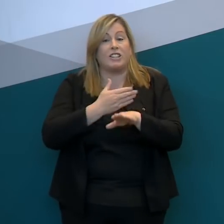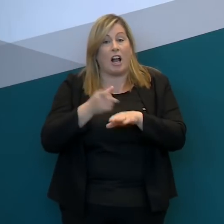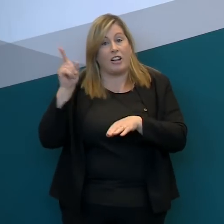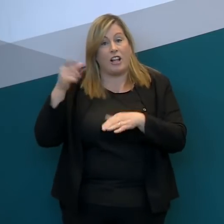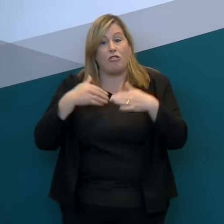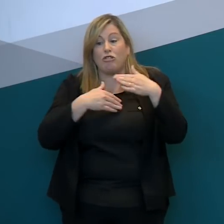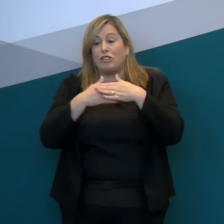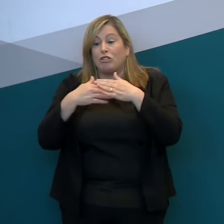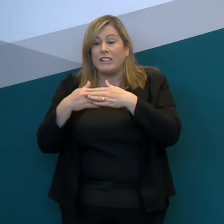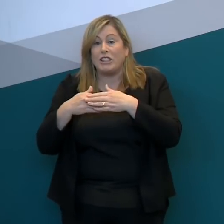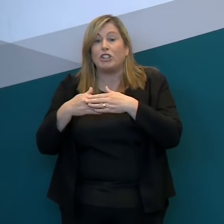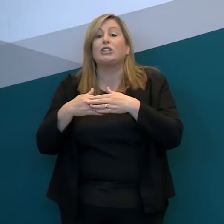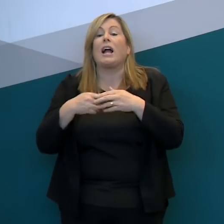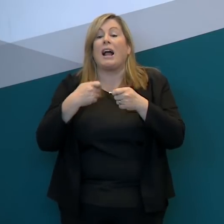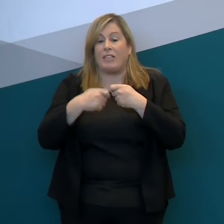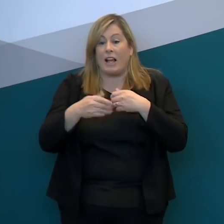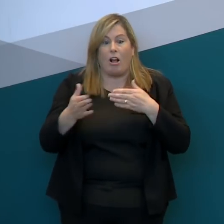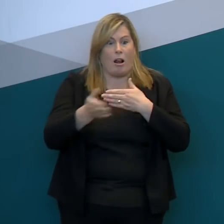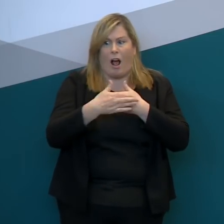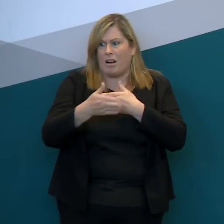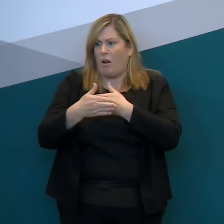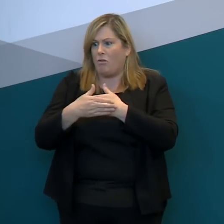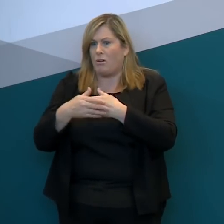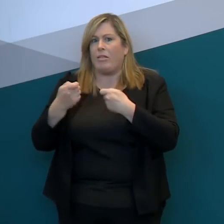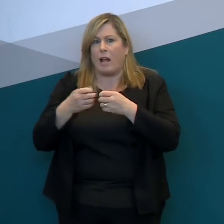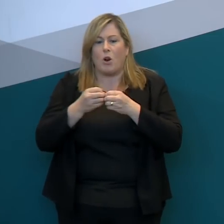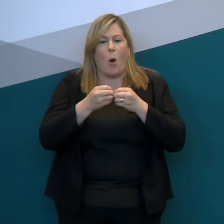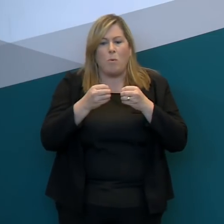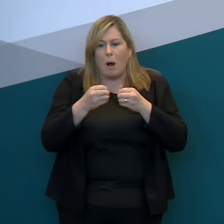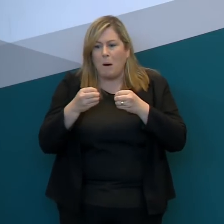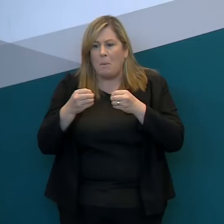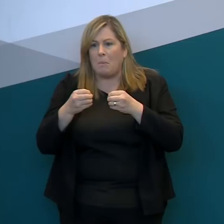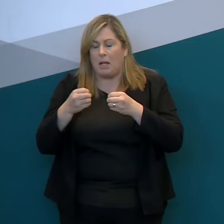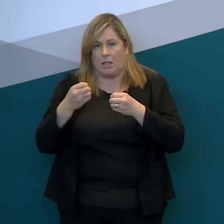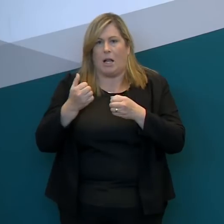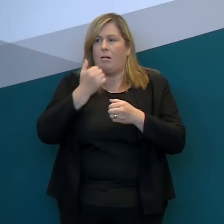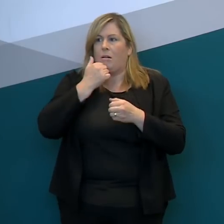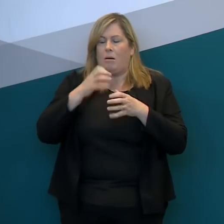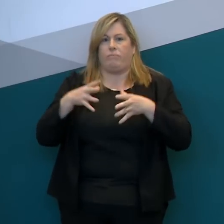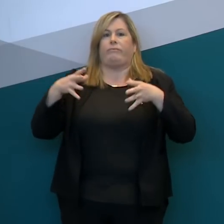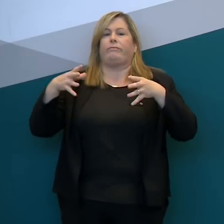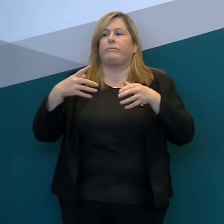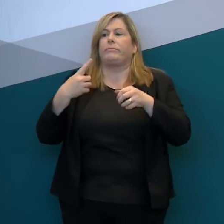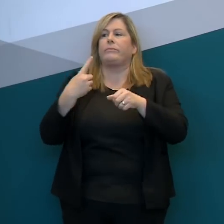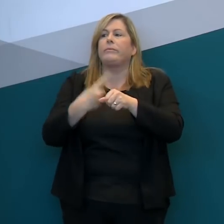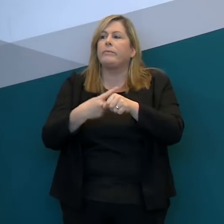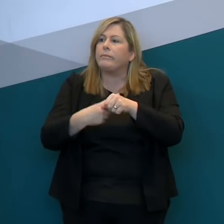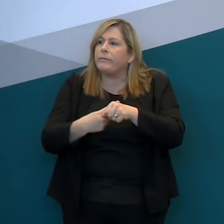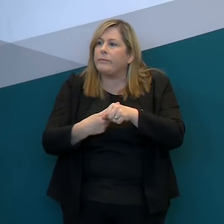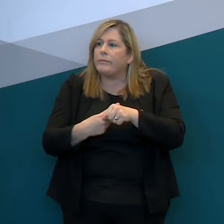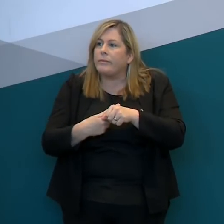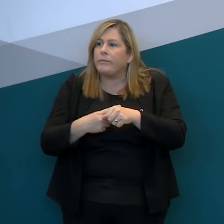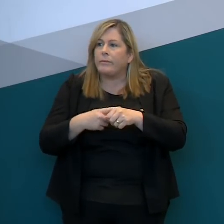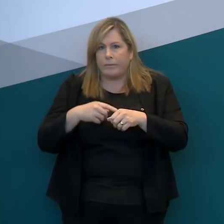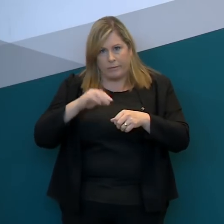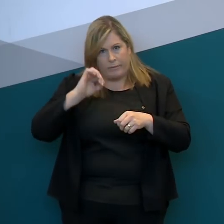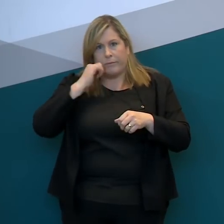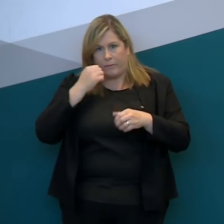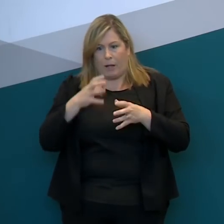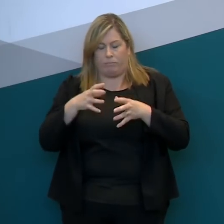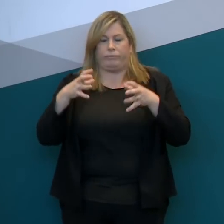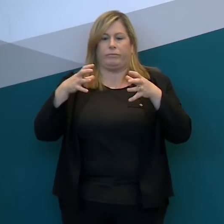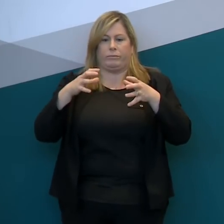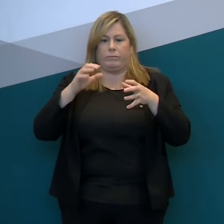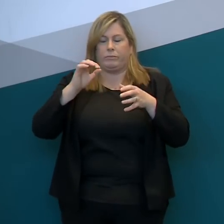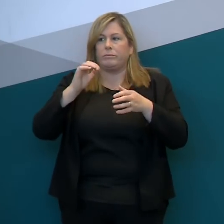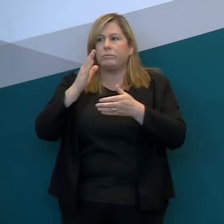restrictions and then eased those restrictions. The experience that they've had in terms of, and some have had this experience of extra cases, has come